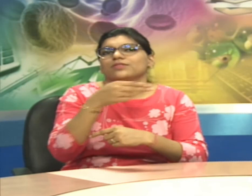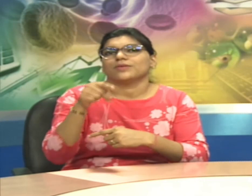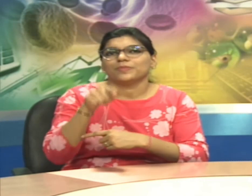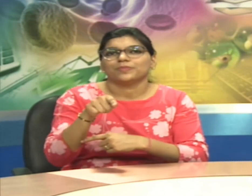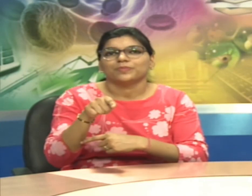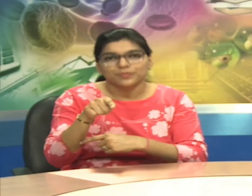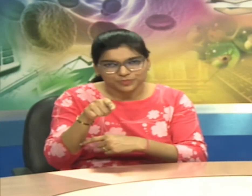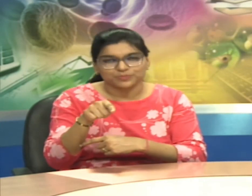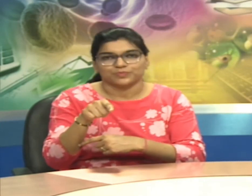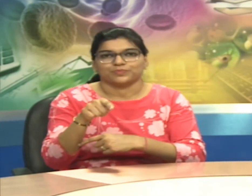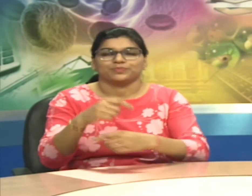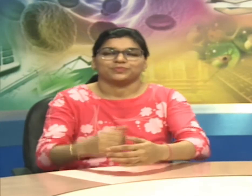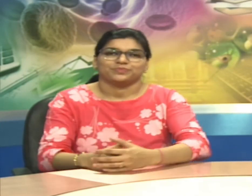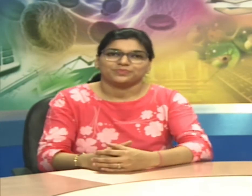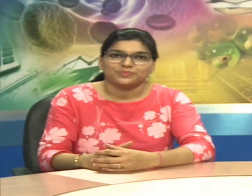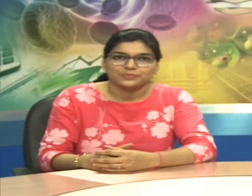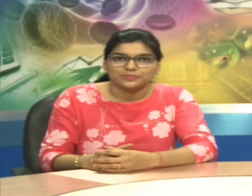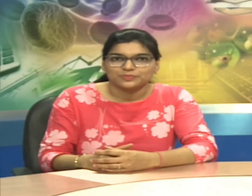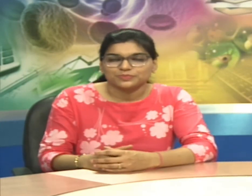funded by the bank to the person.